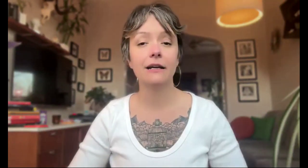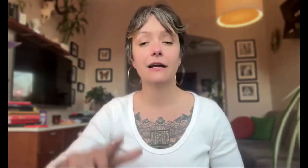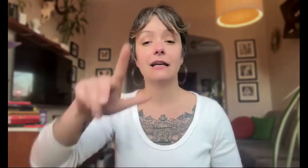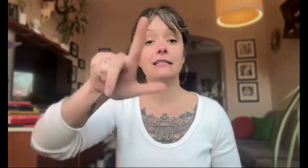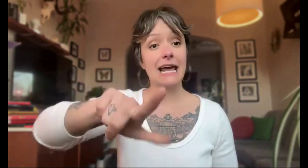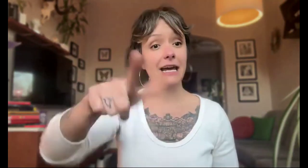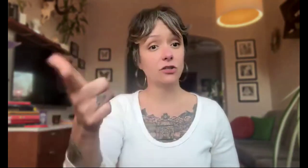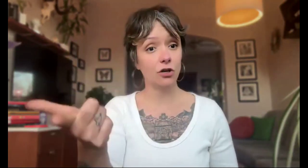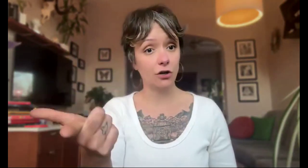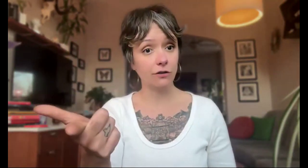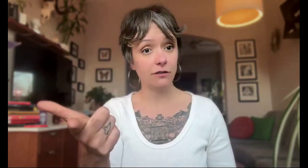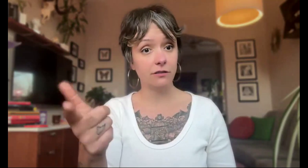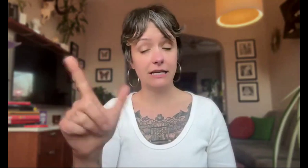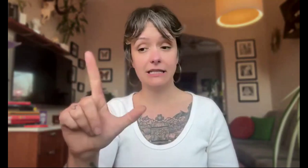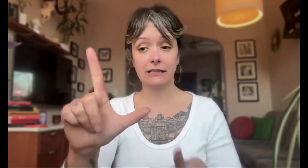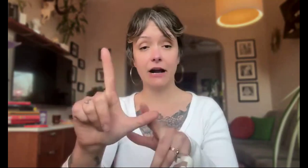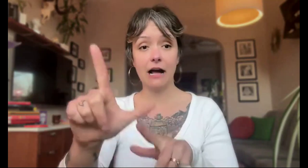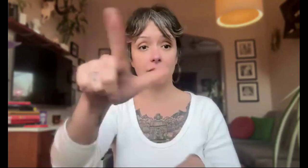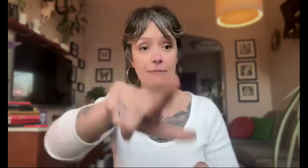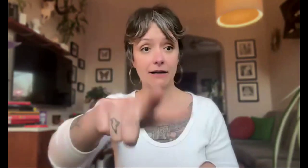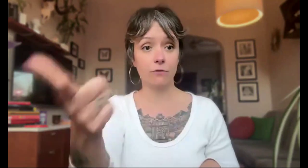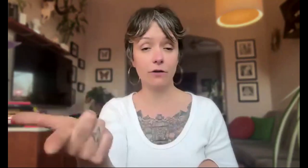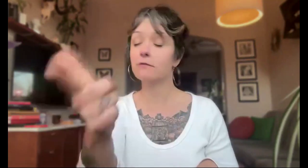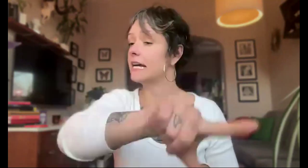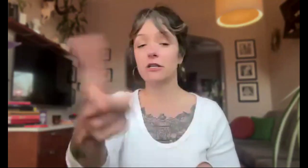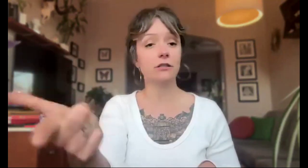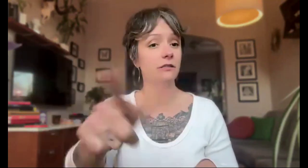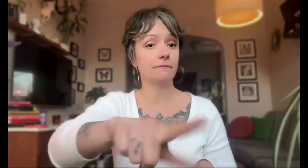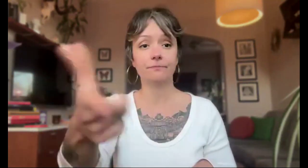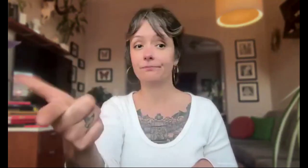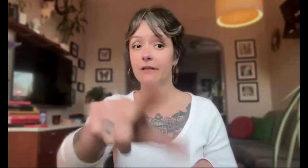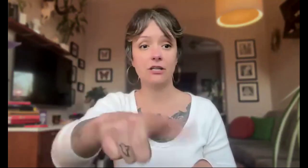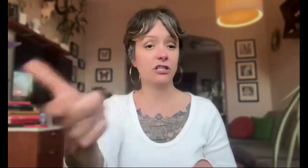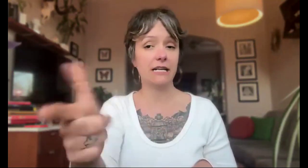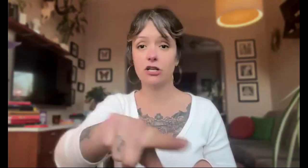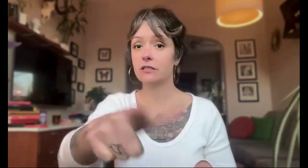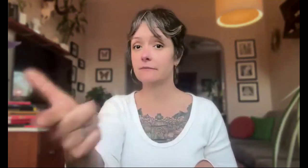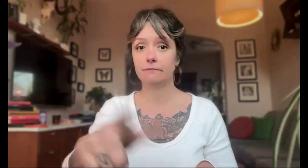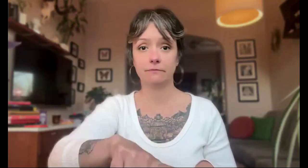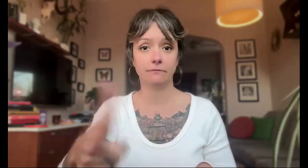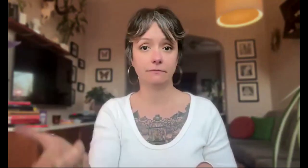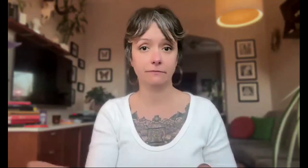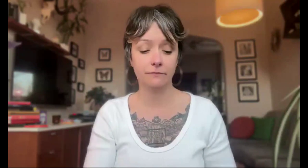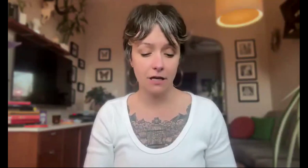Ready? Take turns. It's a letter L, back and forth. Take turns. I need you to take turns.